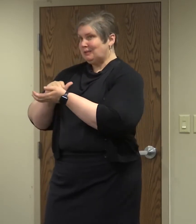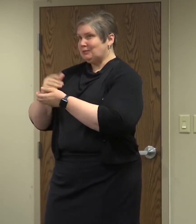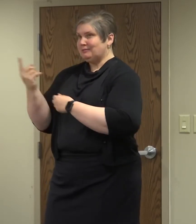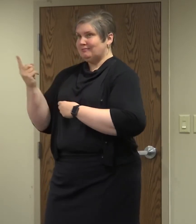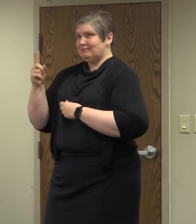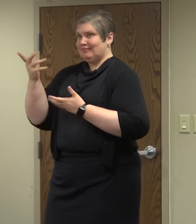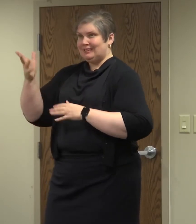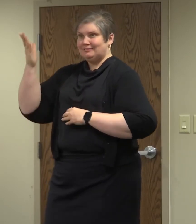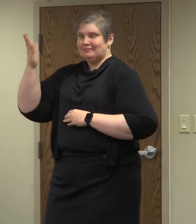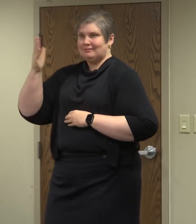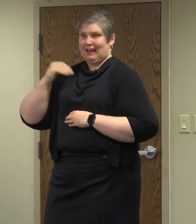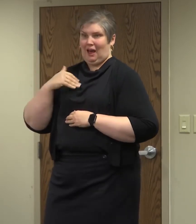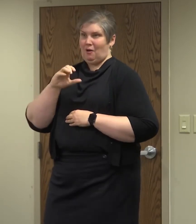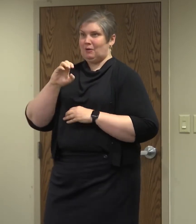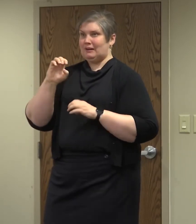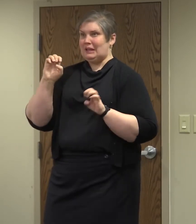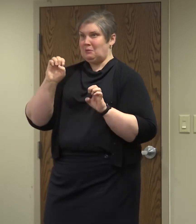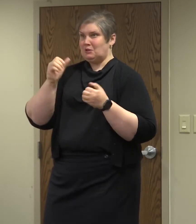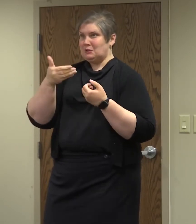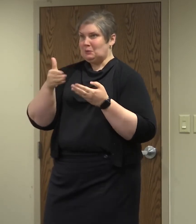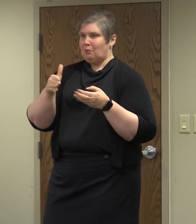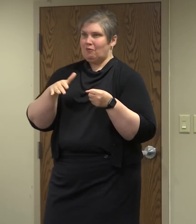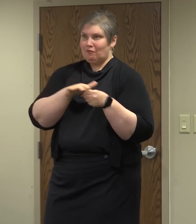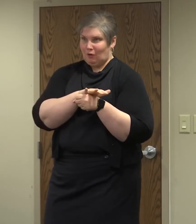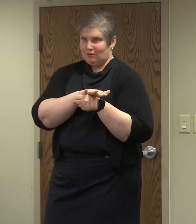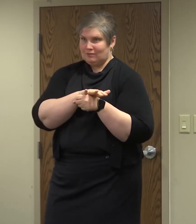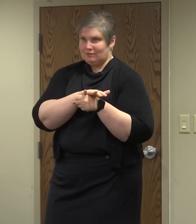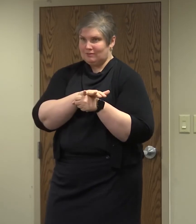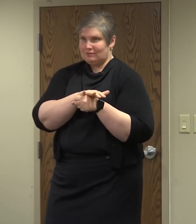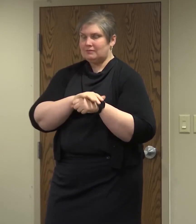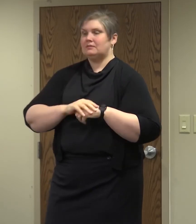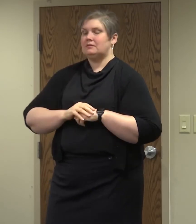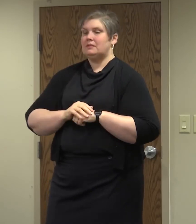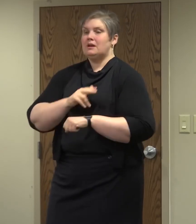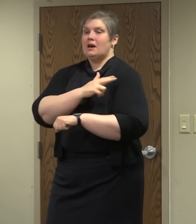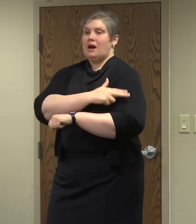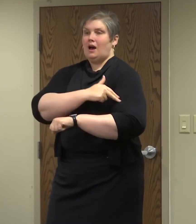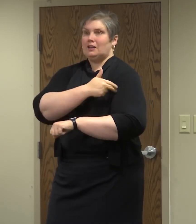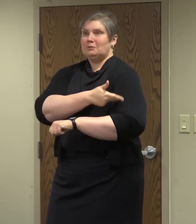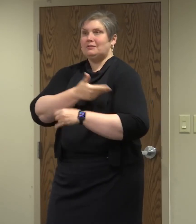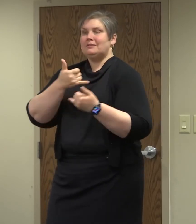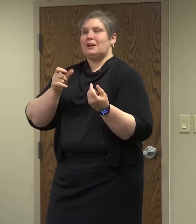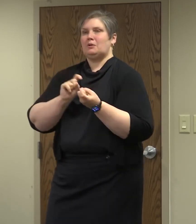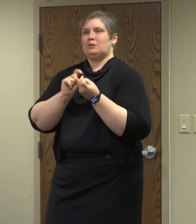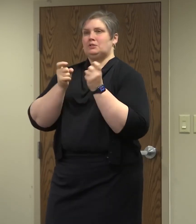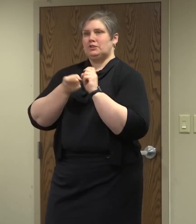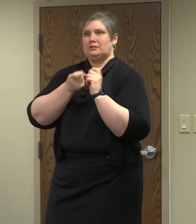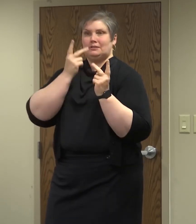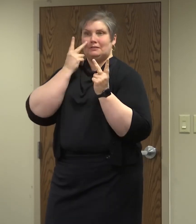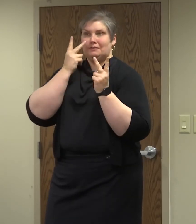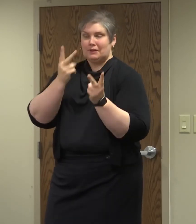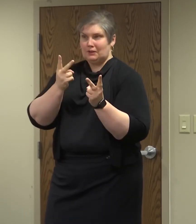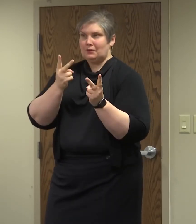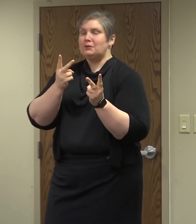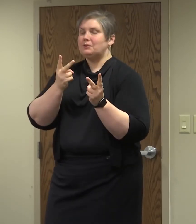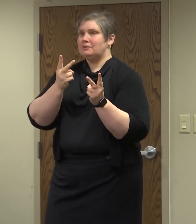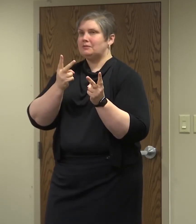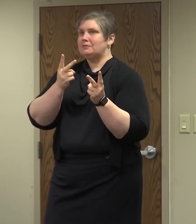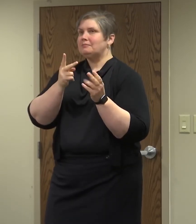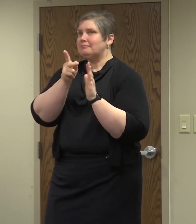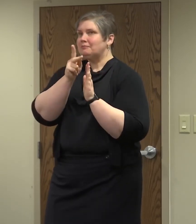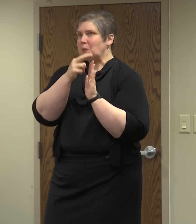departments are full, and hospitals are once again having to modify visitor policies and asking individuals to use their primary health care and urgent